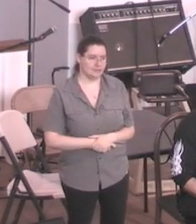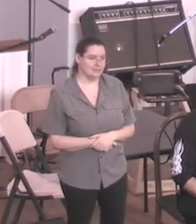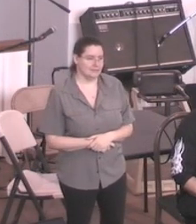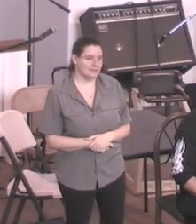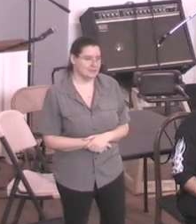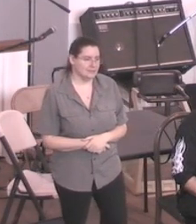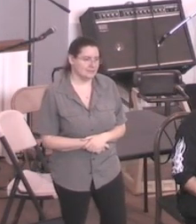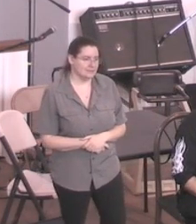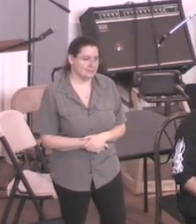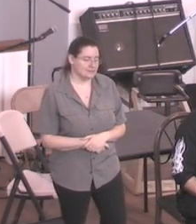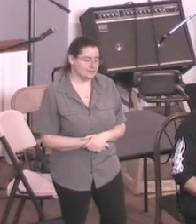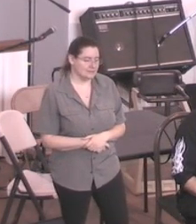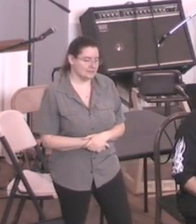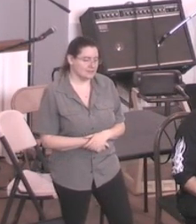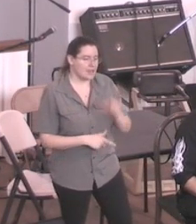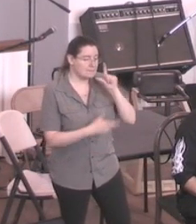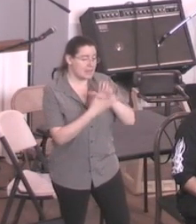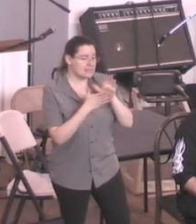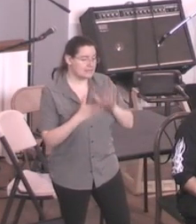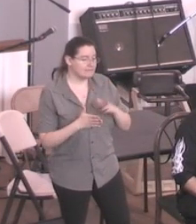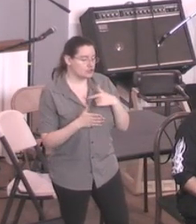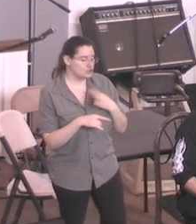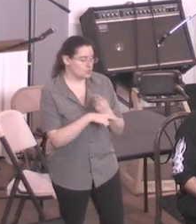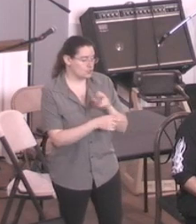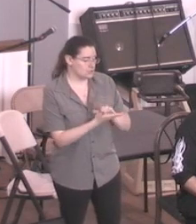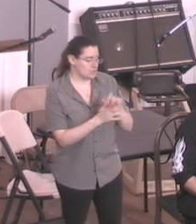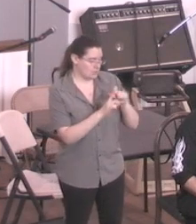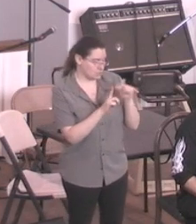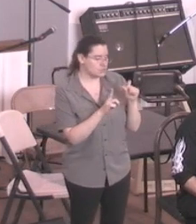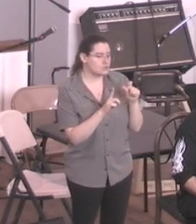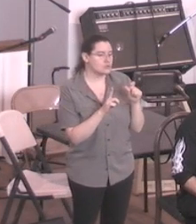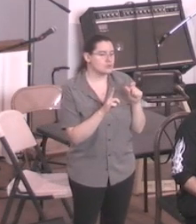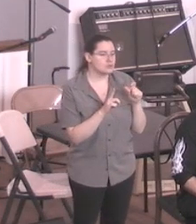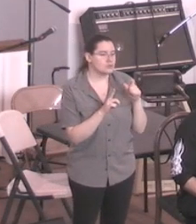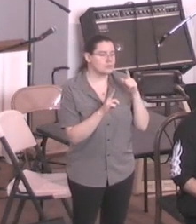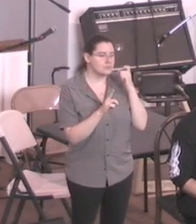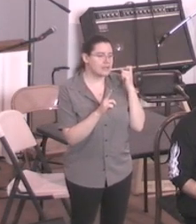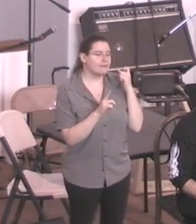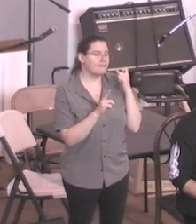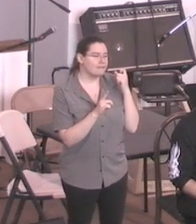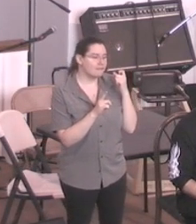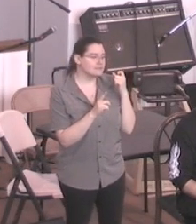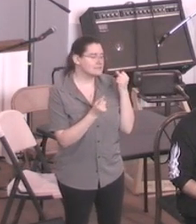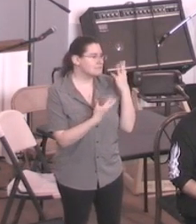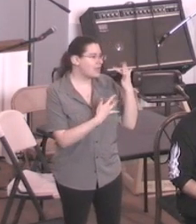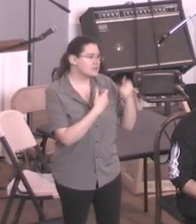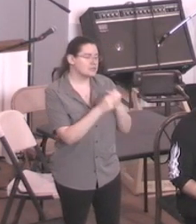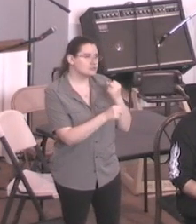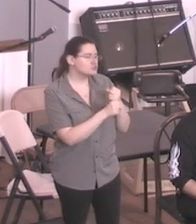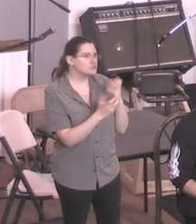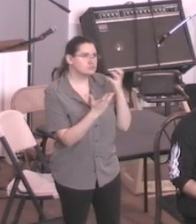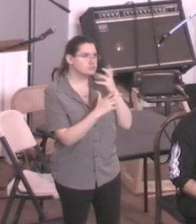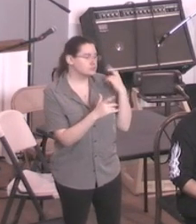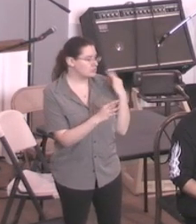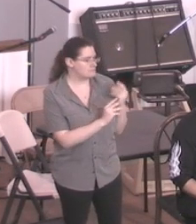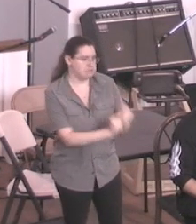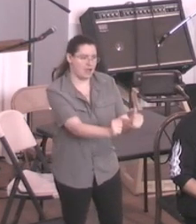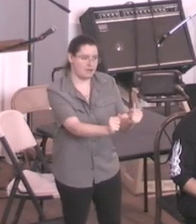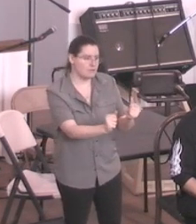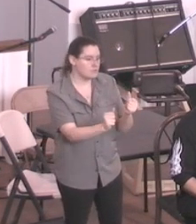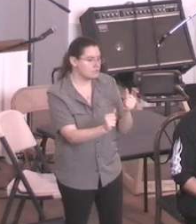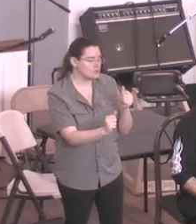I still can't believe we're still in here together. It's just the years, I mean, just it goes, it's unbelievable. But